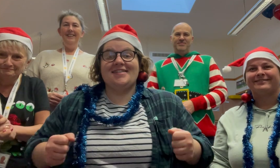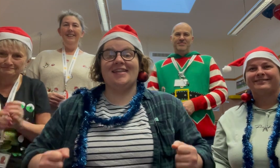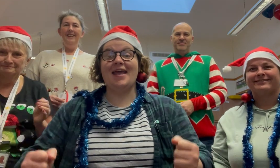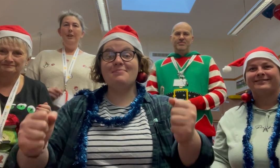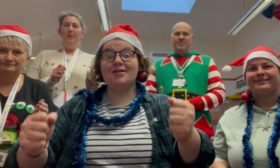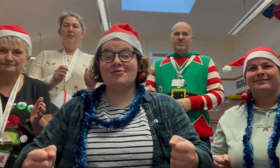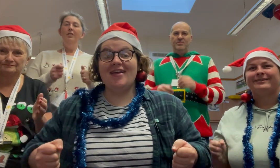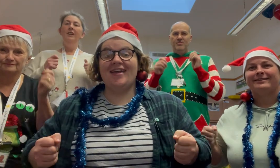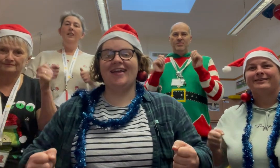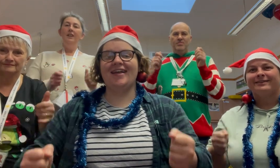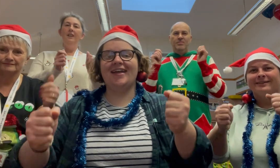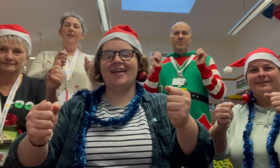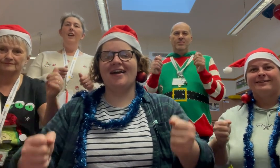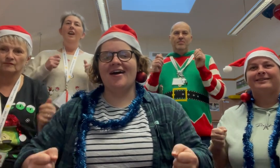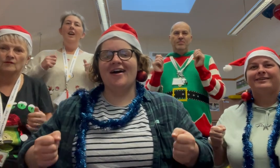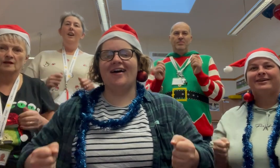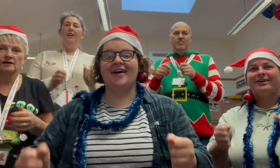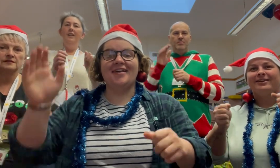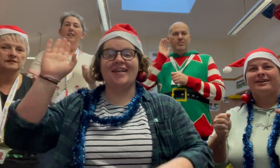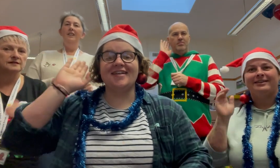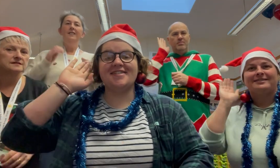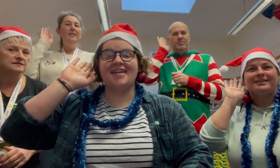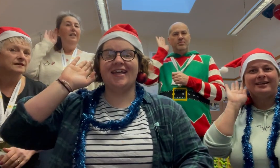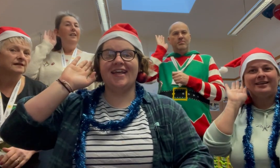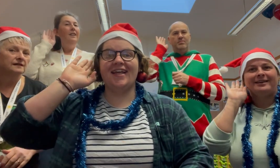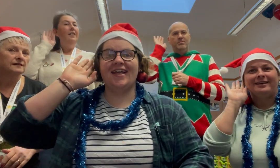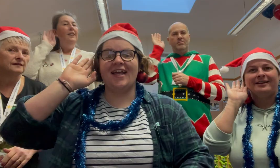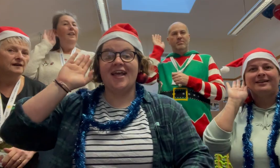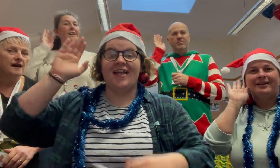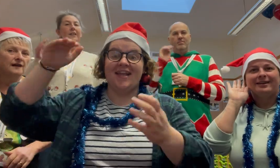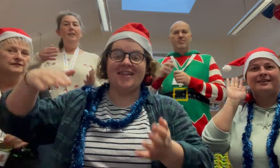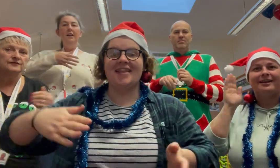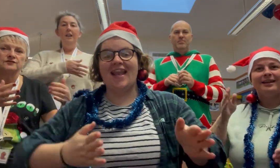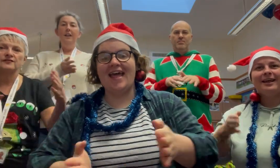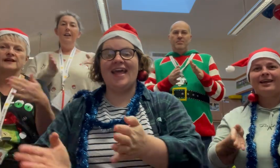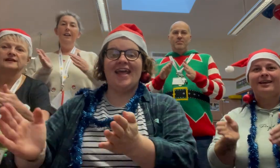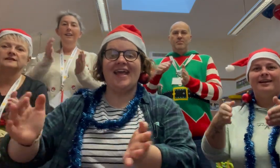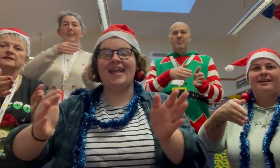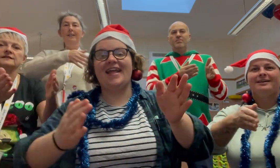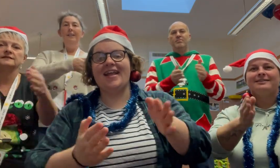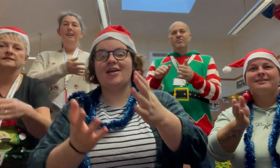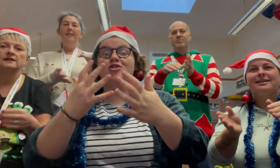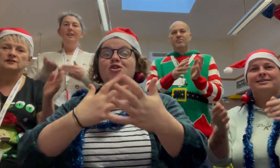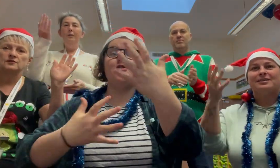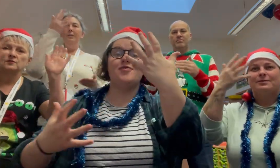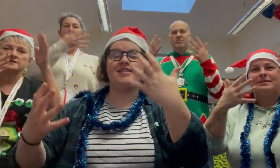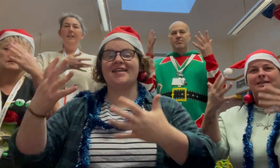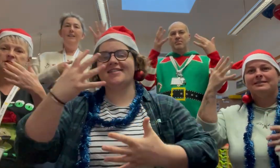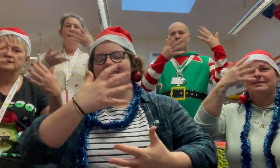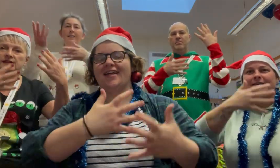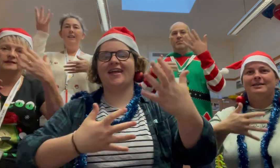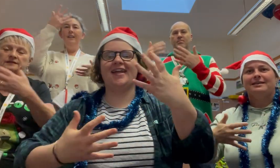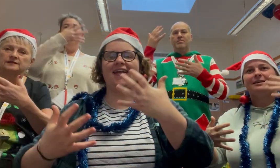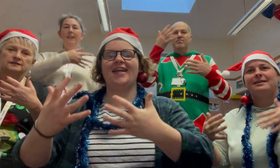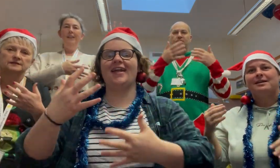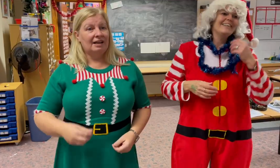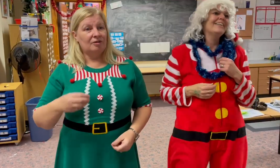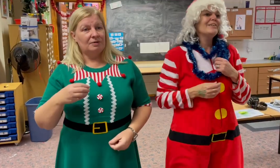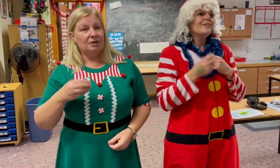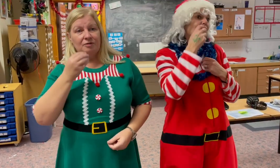Sleigh bells ring, are you listening? In the lane, snow is glistening. A